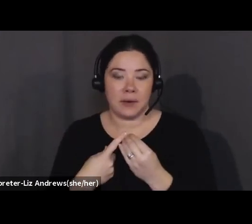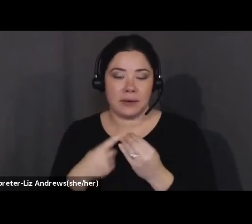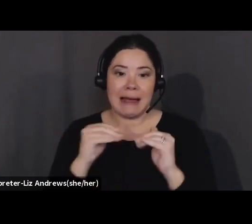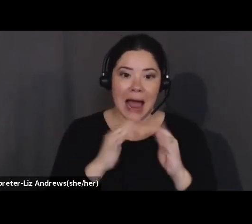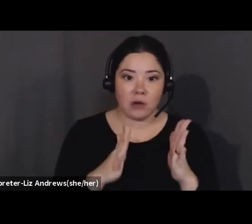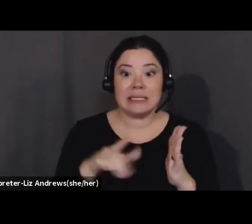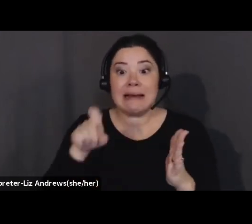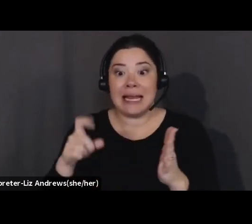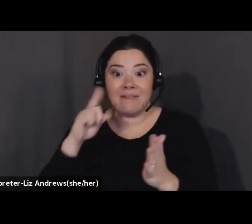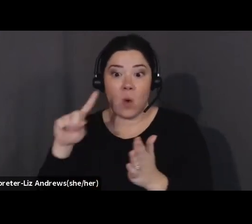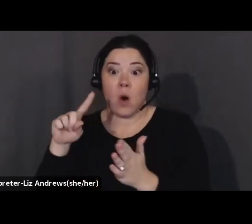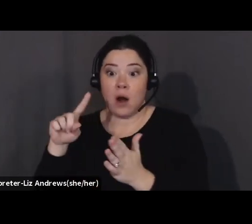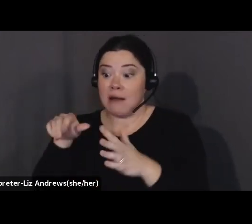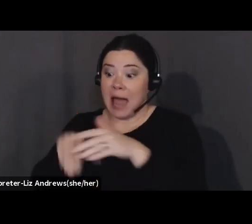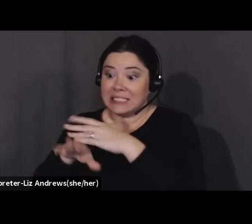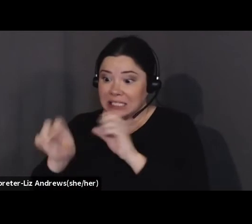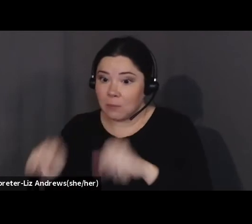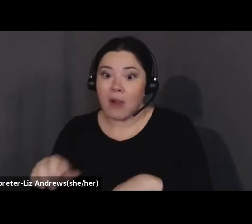and affordable housing.